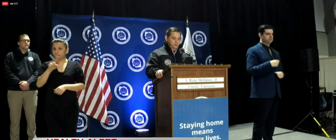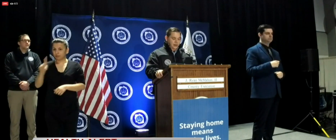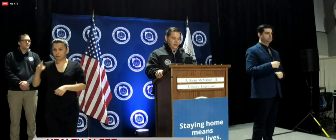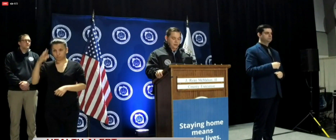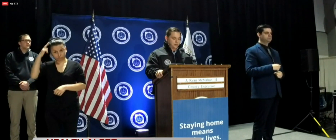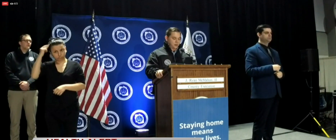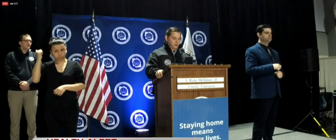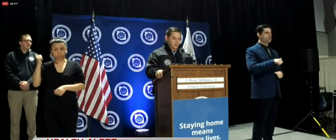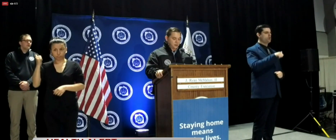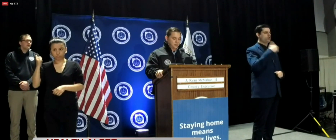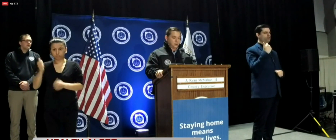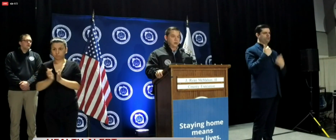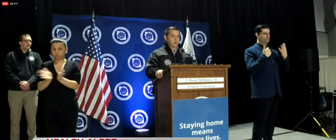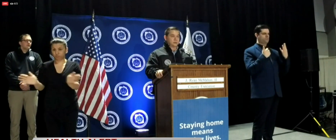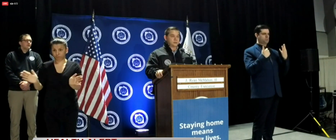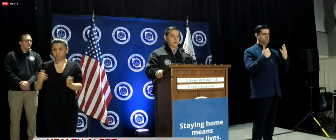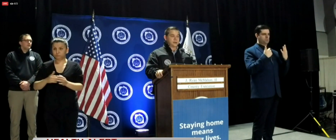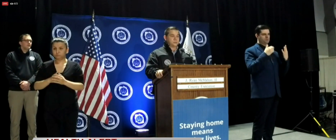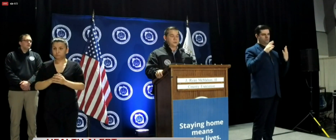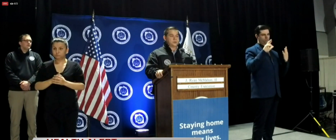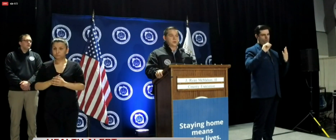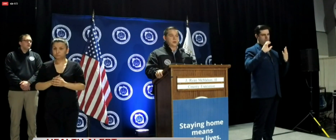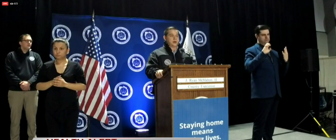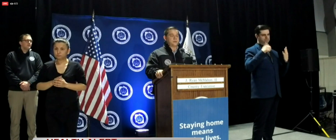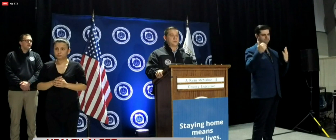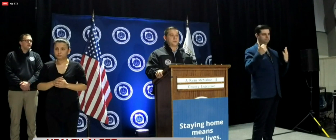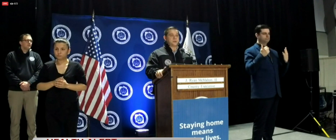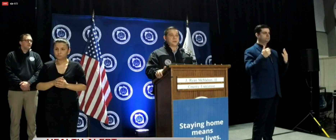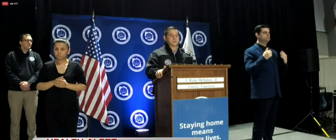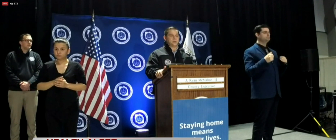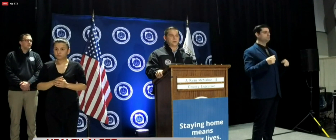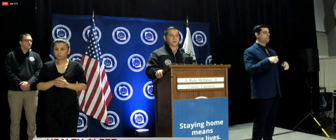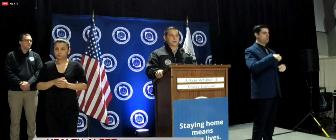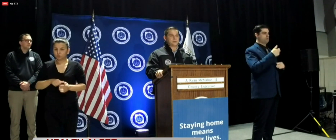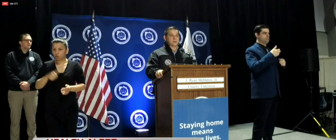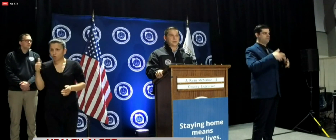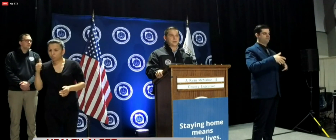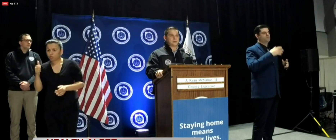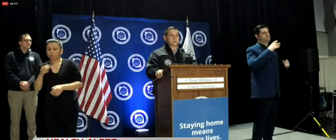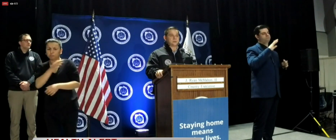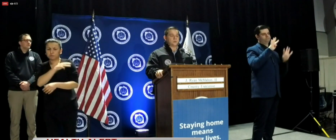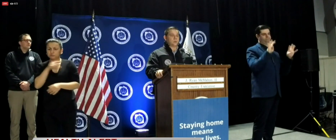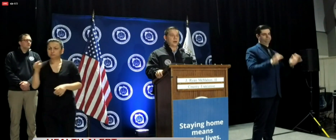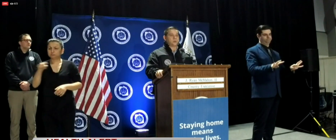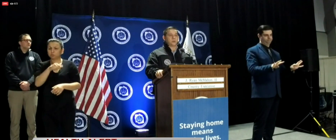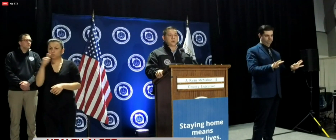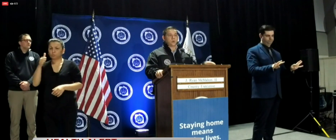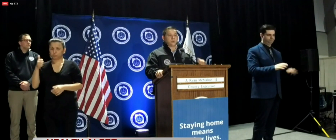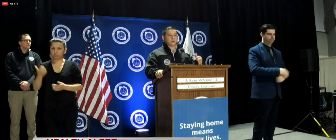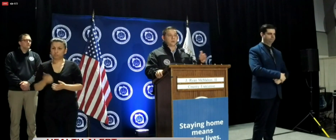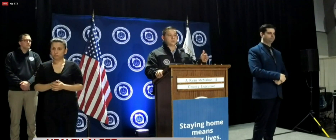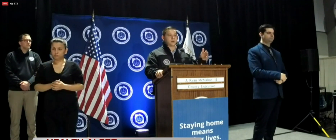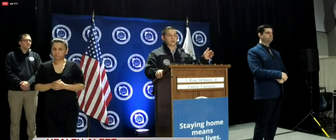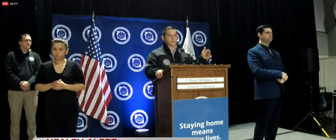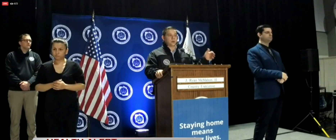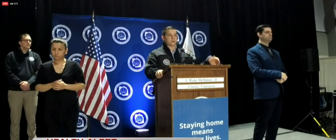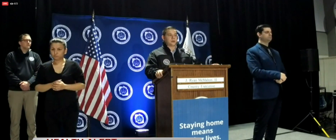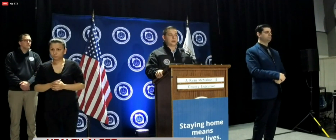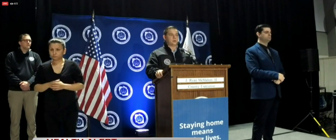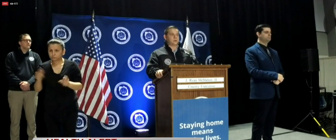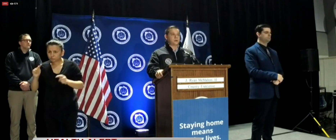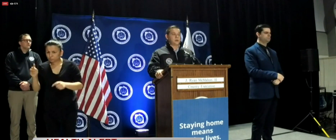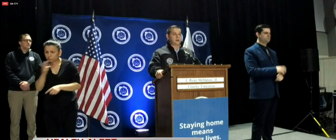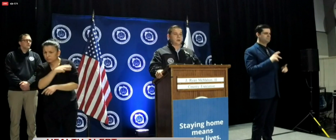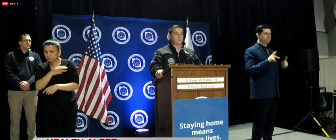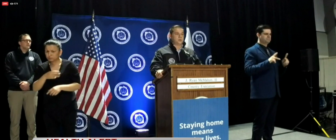race, 9 are unknown at this time. I've had people email me saying, why do we go over this? Why do you break that